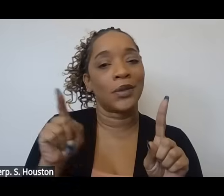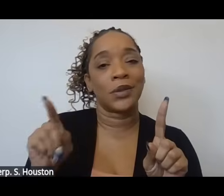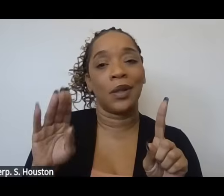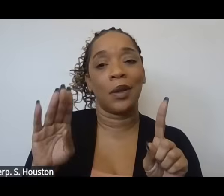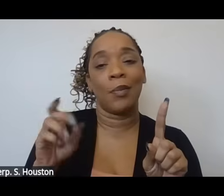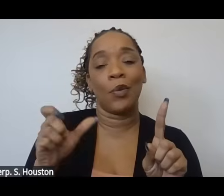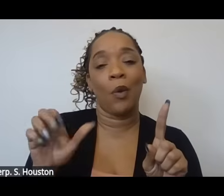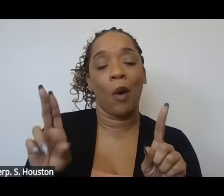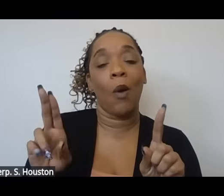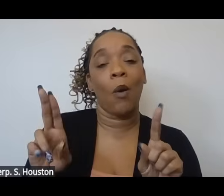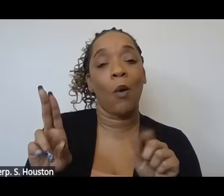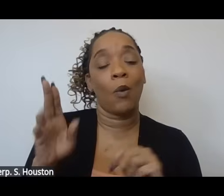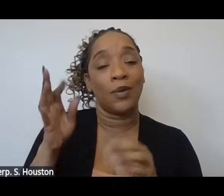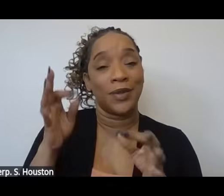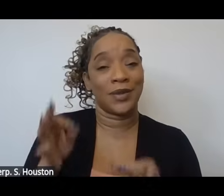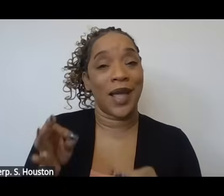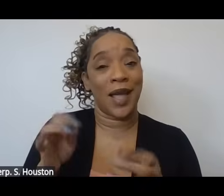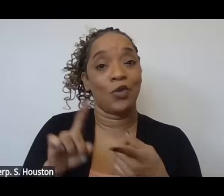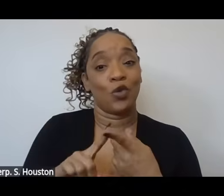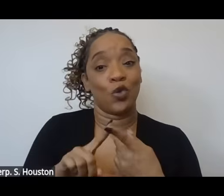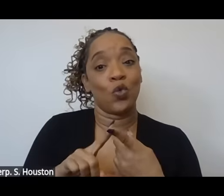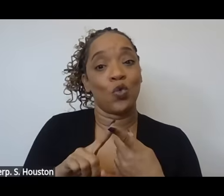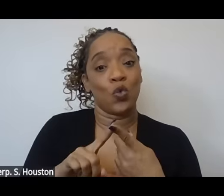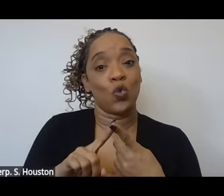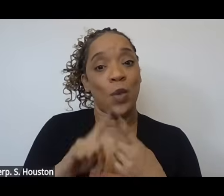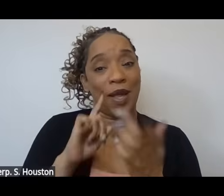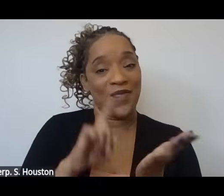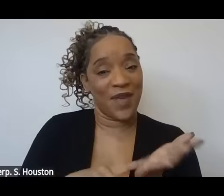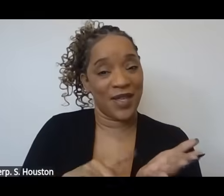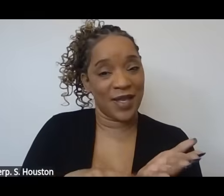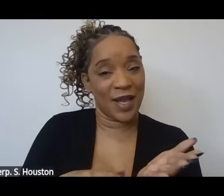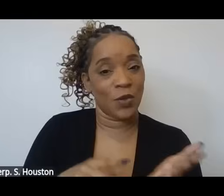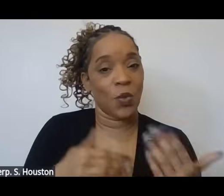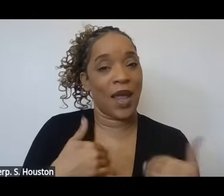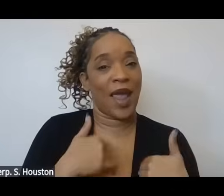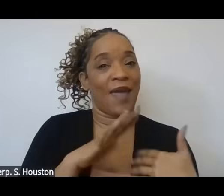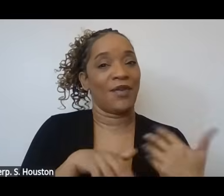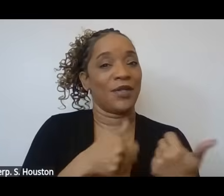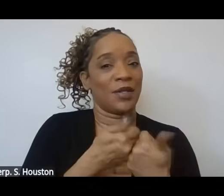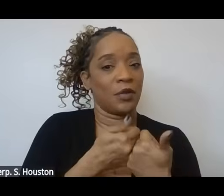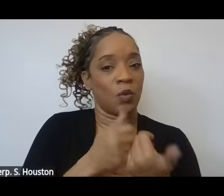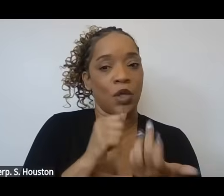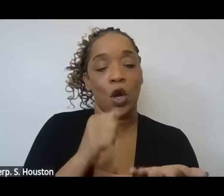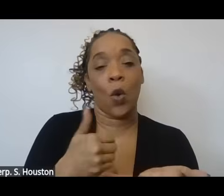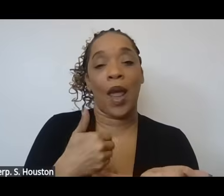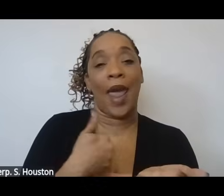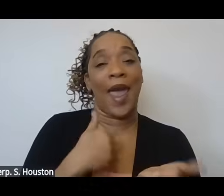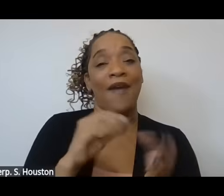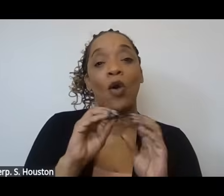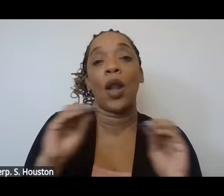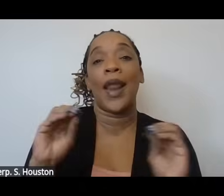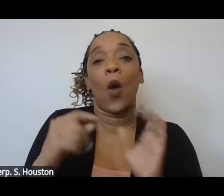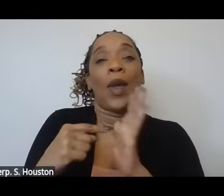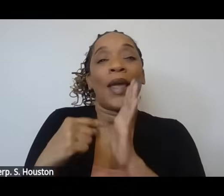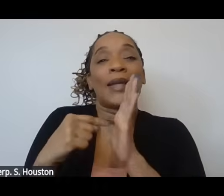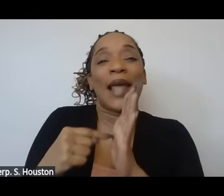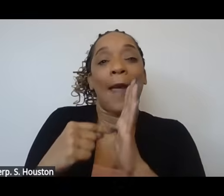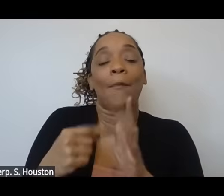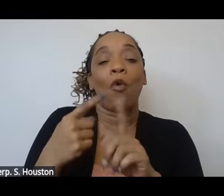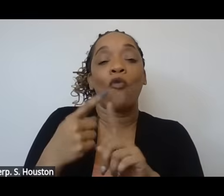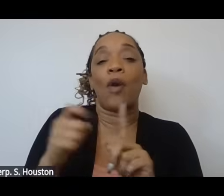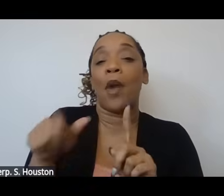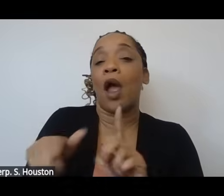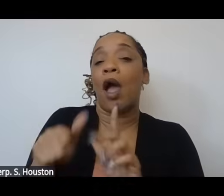challenge. We don't have an exemplar signature. That's a legitimate, we don't have an example at all. We don't have an example from another state. We don't